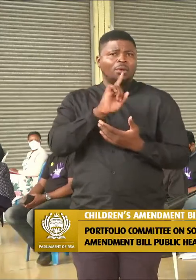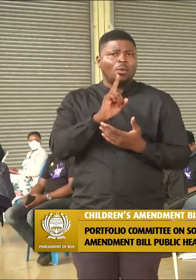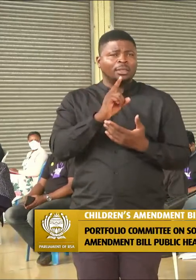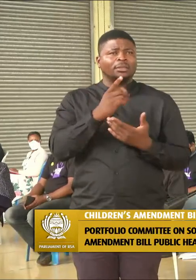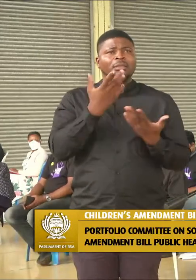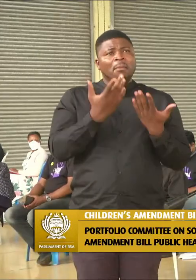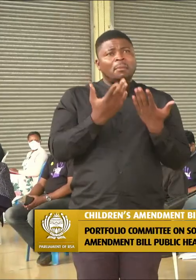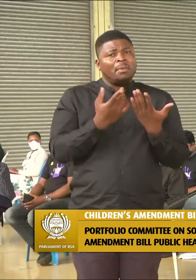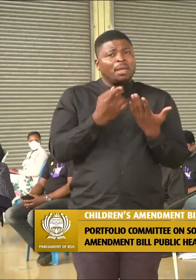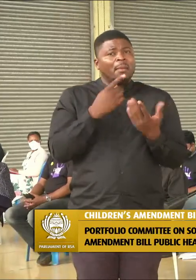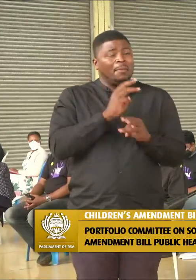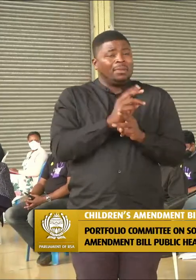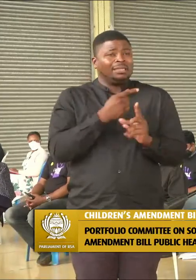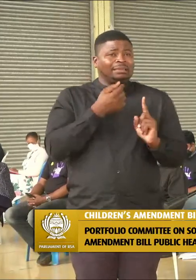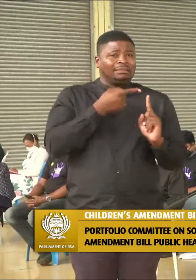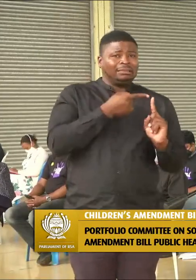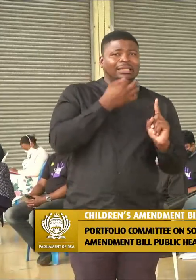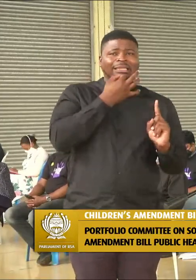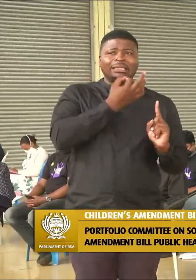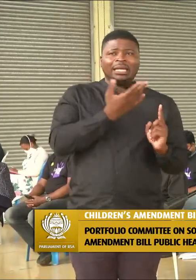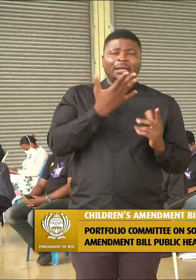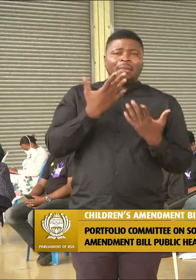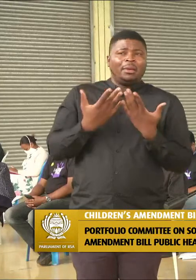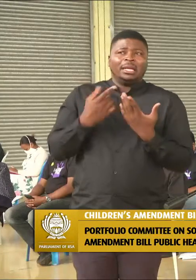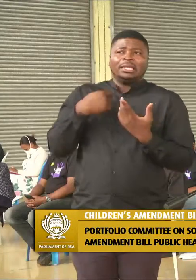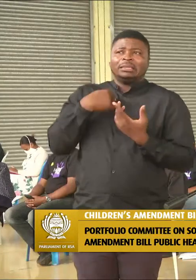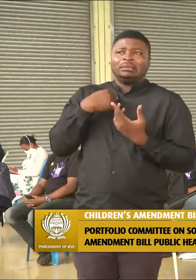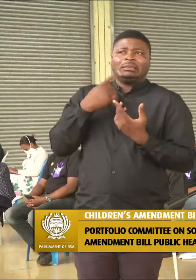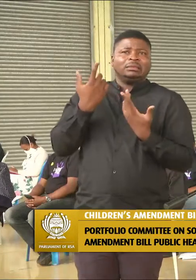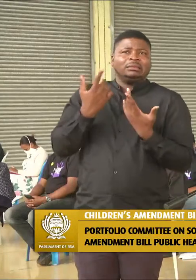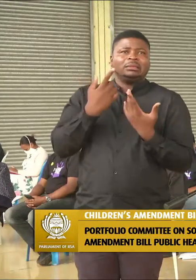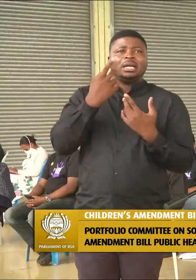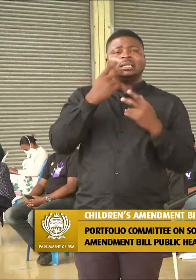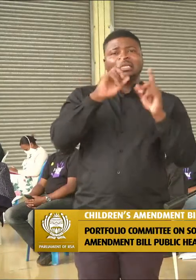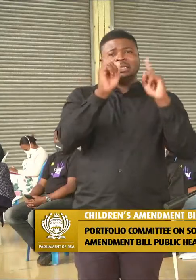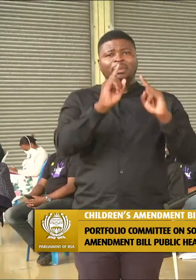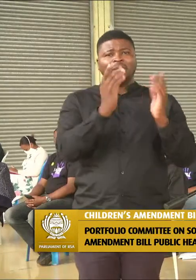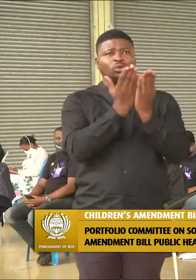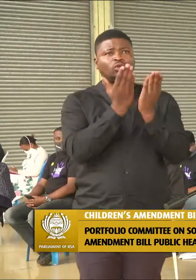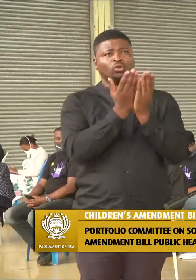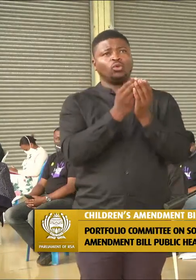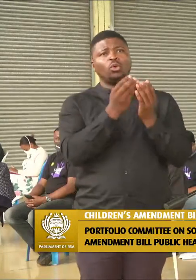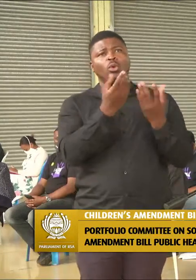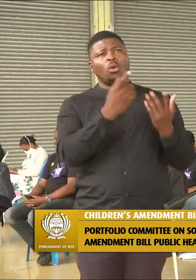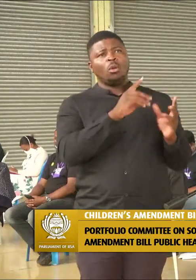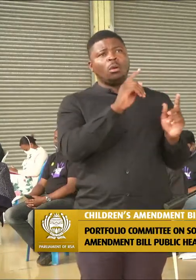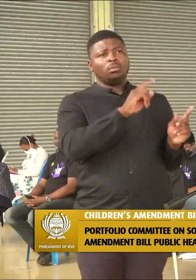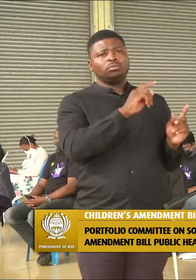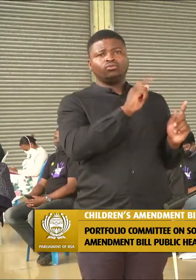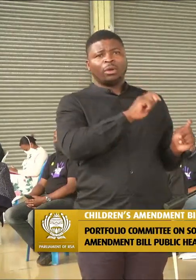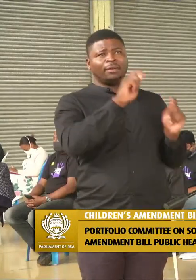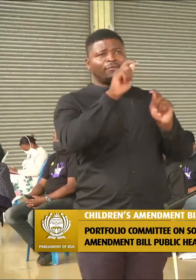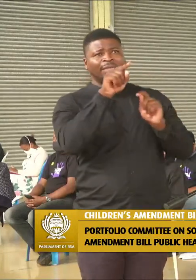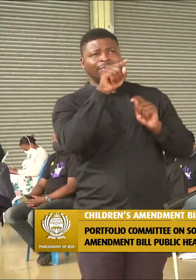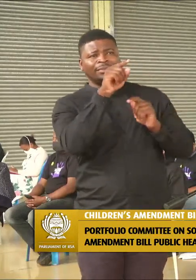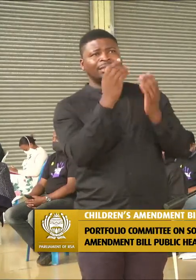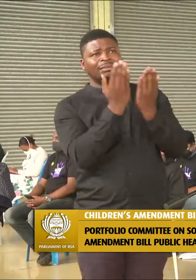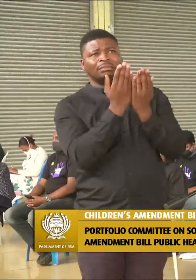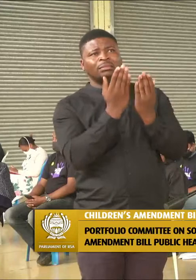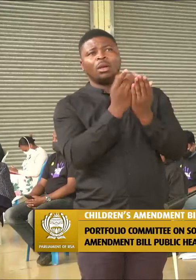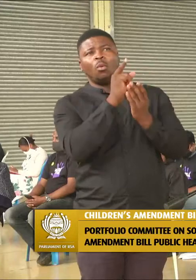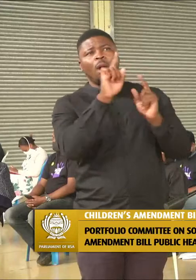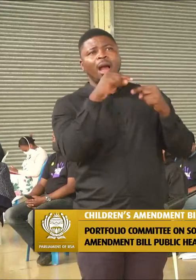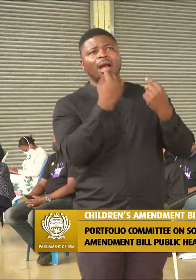you please help me while ngisafuna indawo yokuthi umntwana wami ahamba yekuyona? With that reason, then